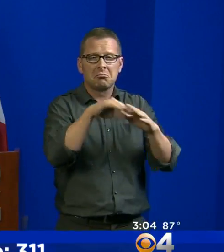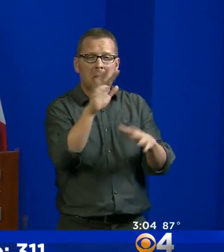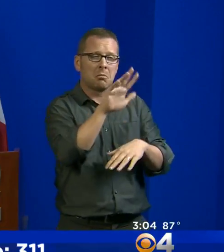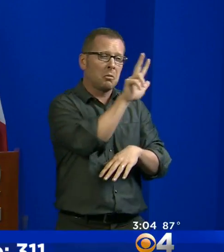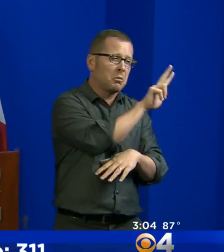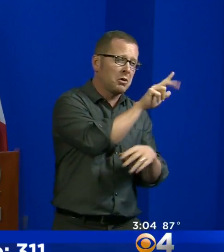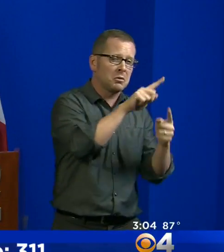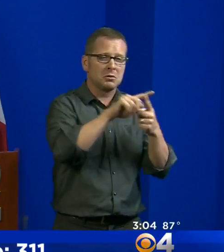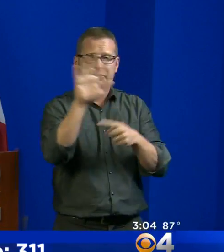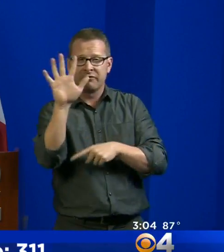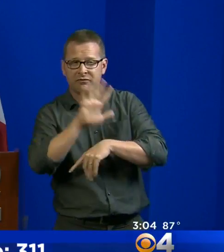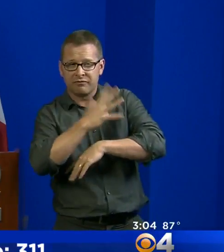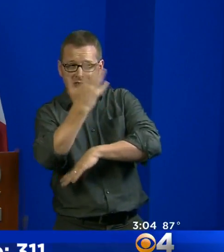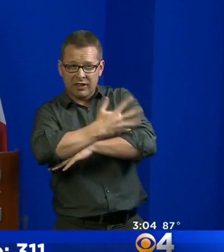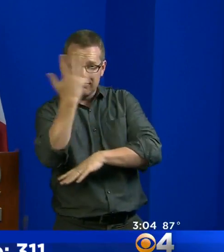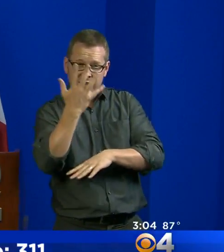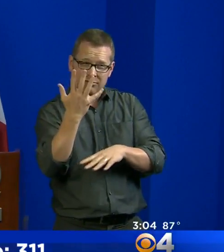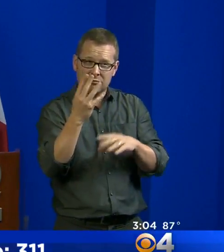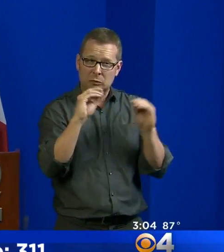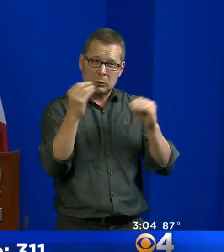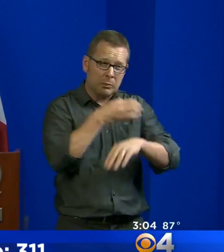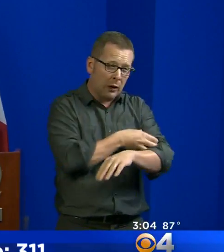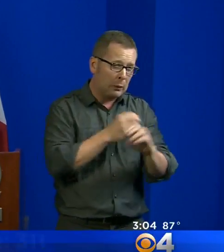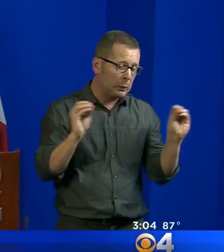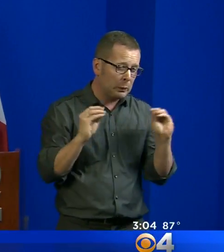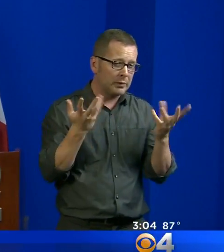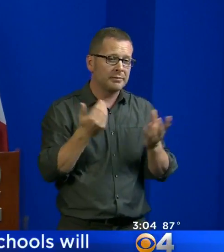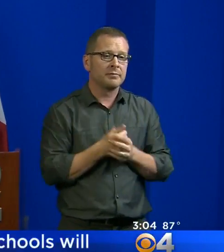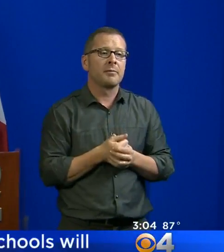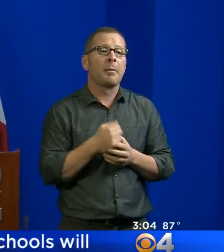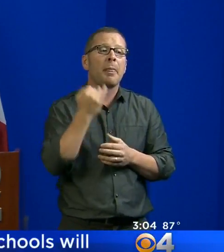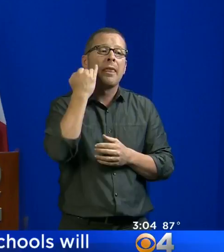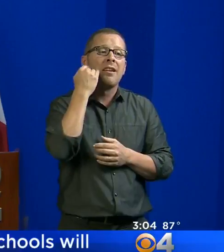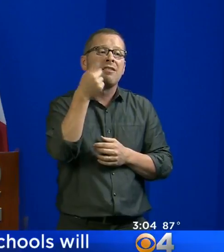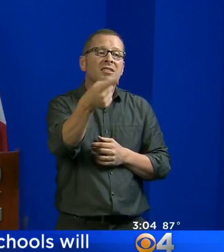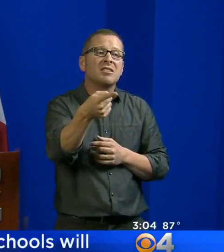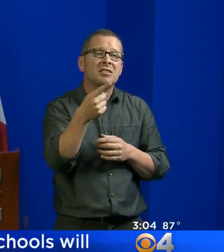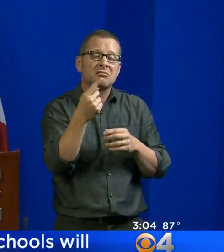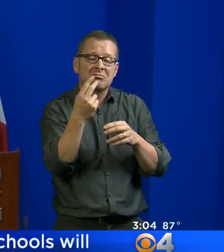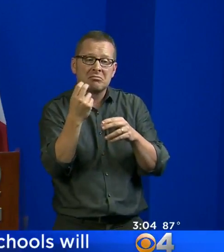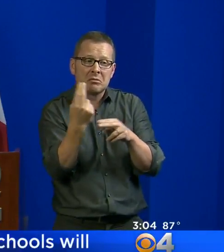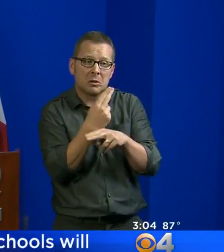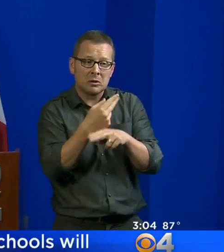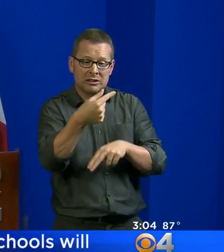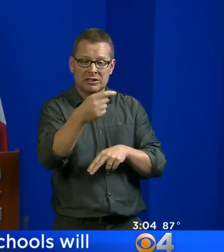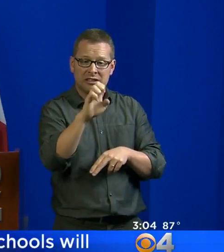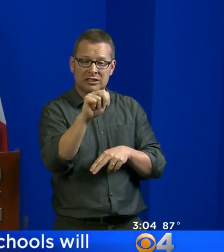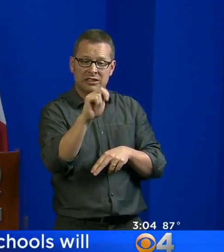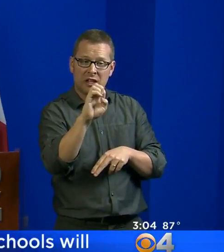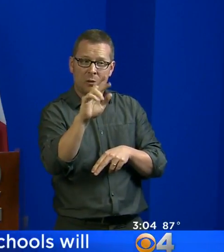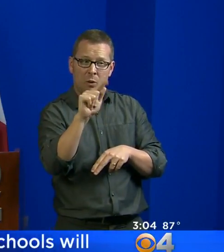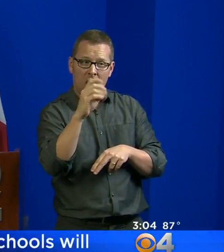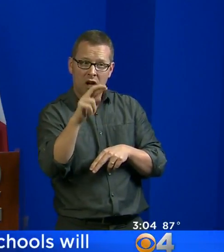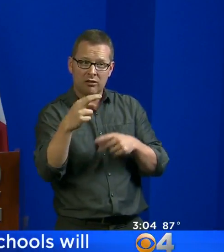your generator is placed outdoors in a well-ventilated area. To report